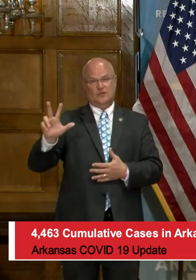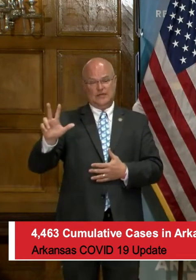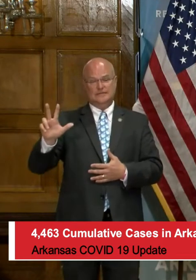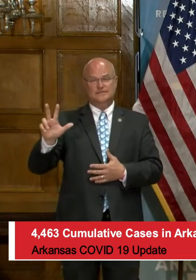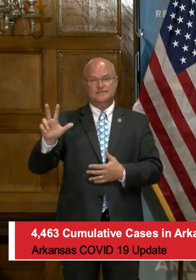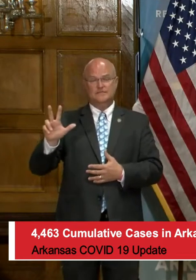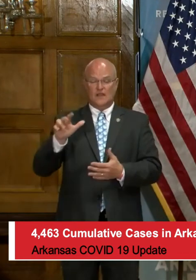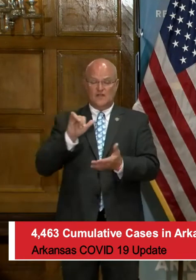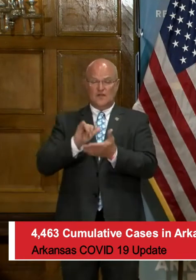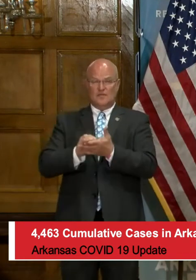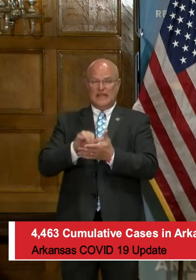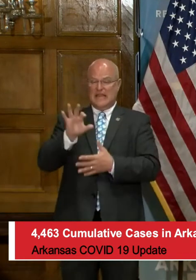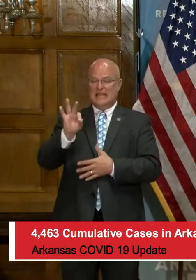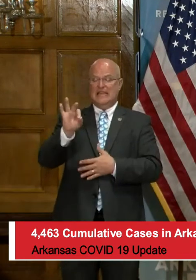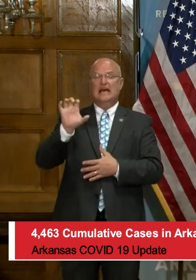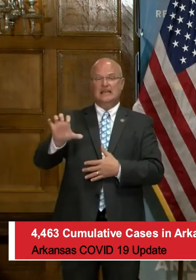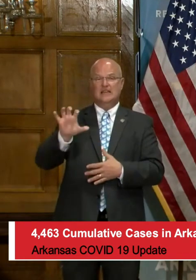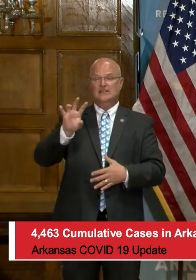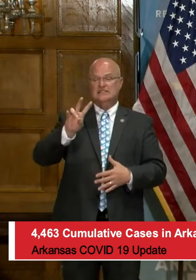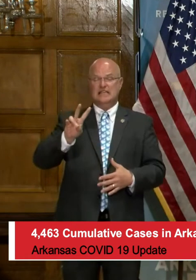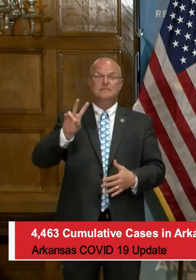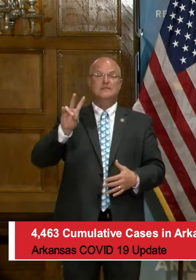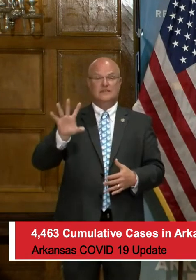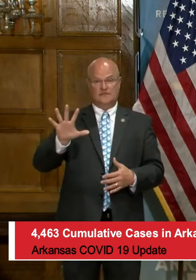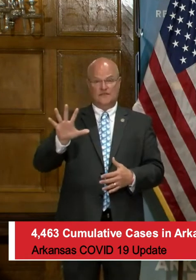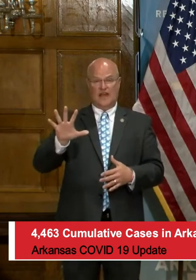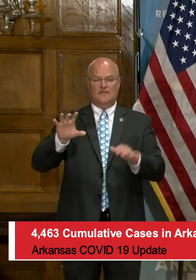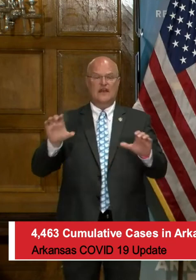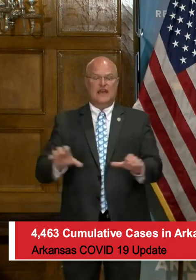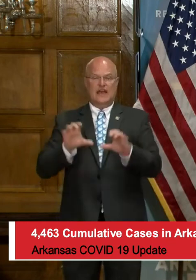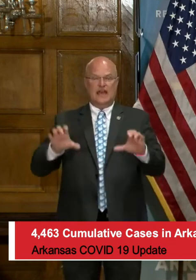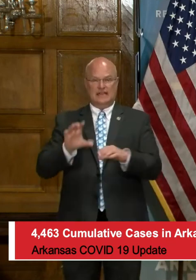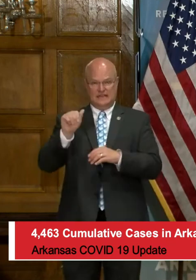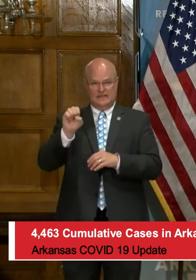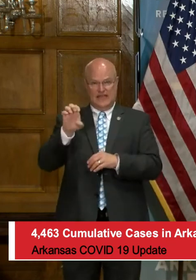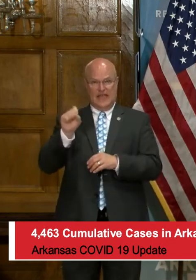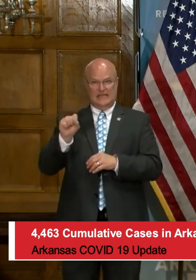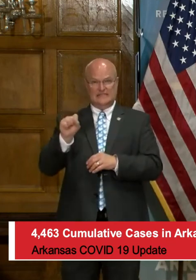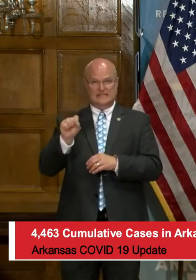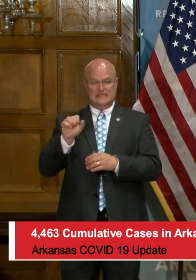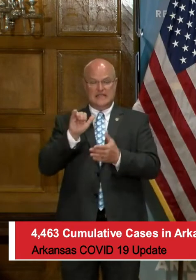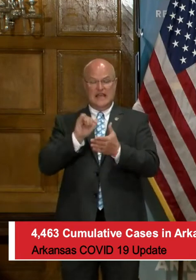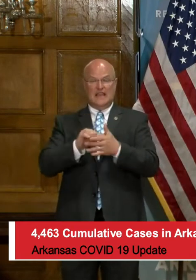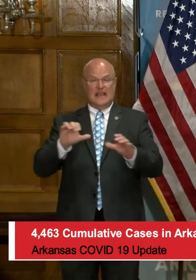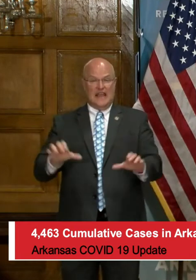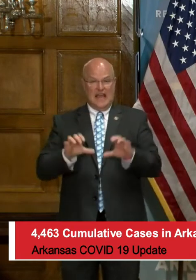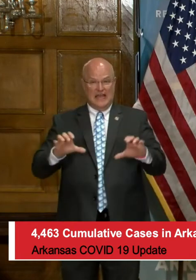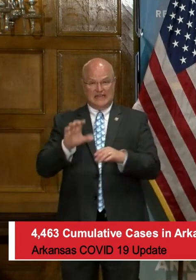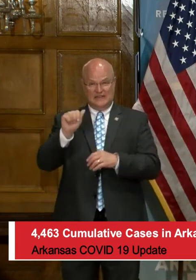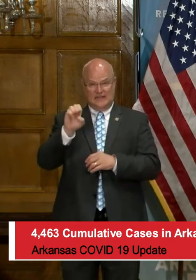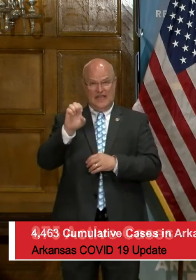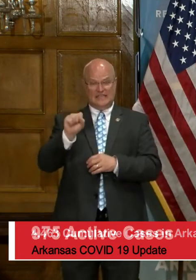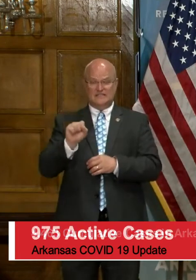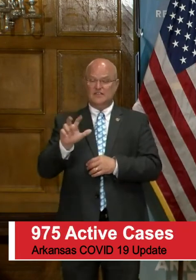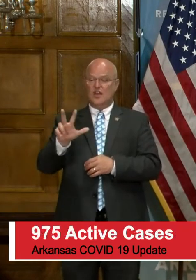4,463. Of those, 975 are active cases, and of those active